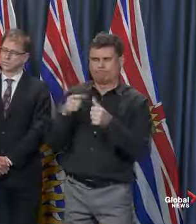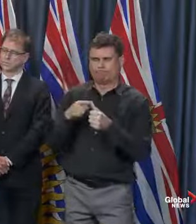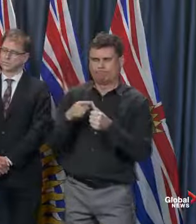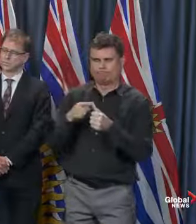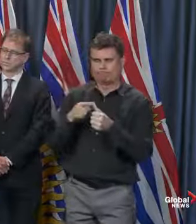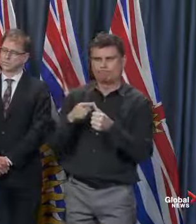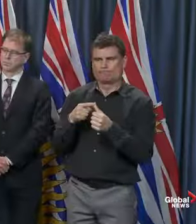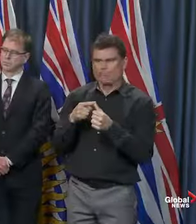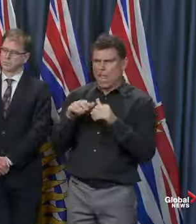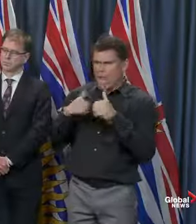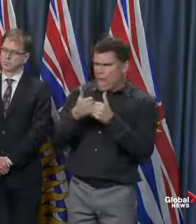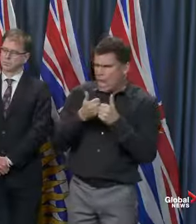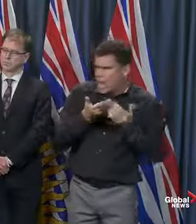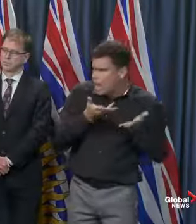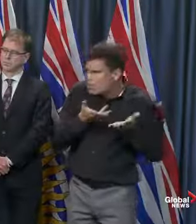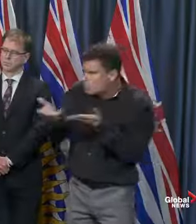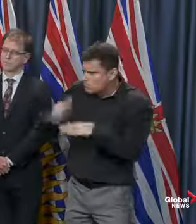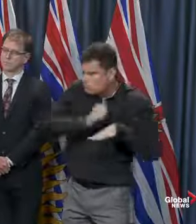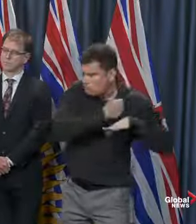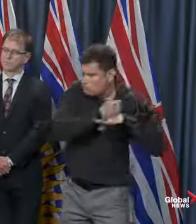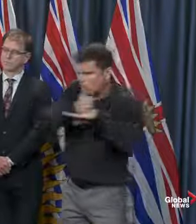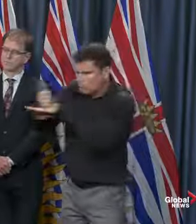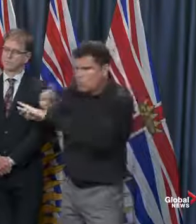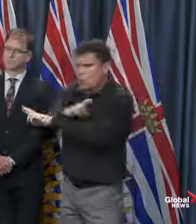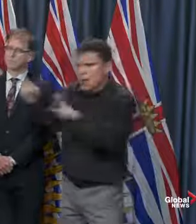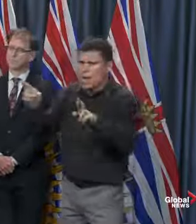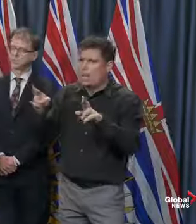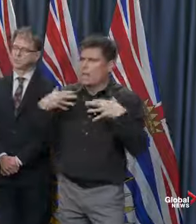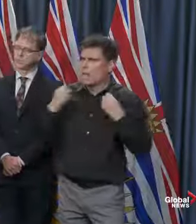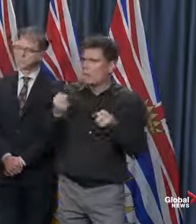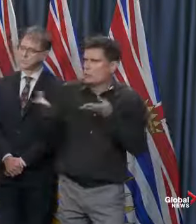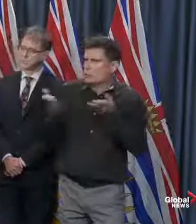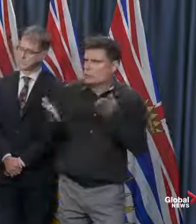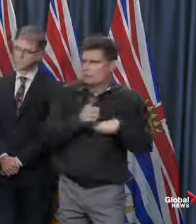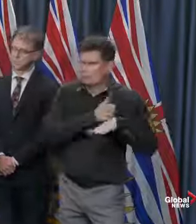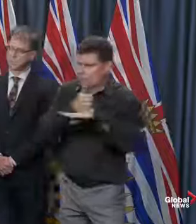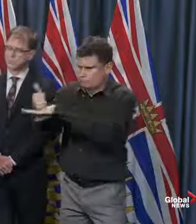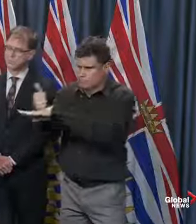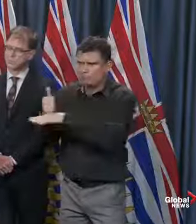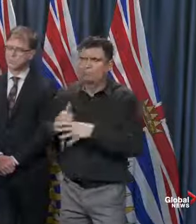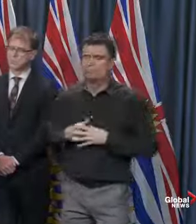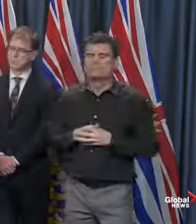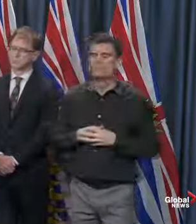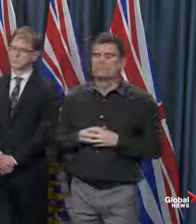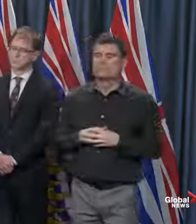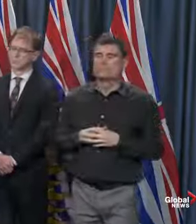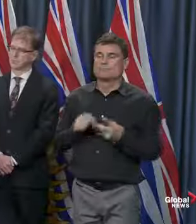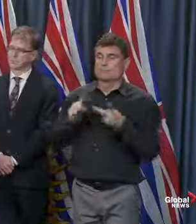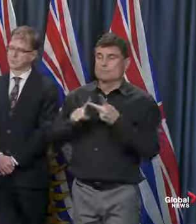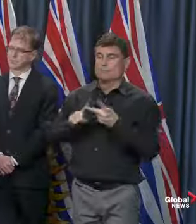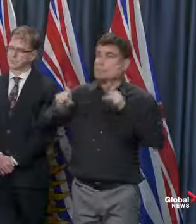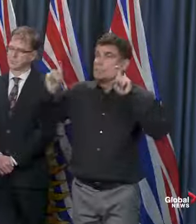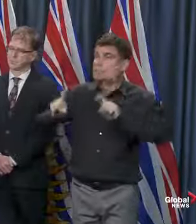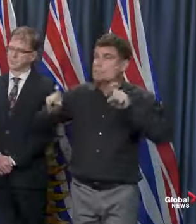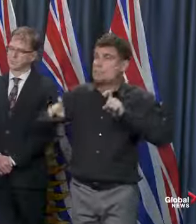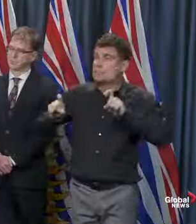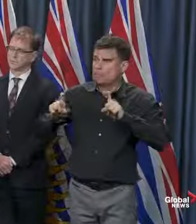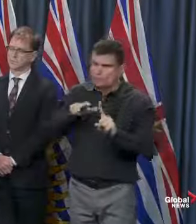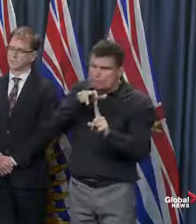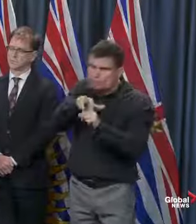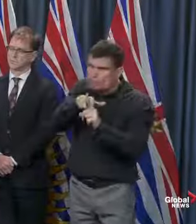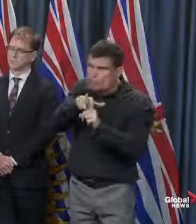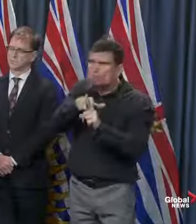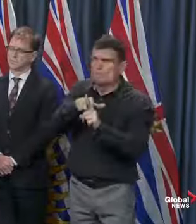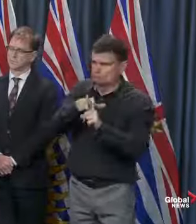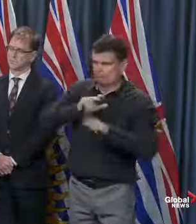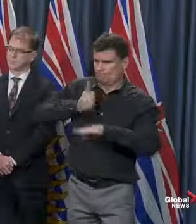our province very early on. Some of the testing strategies. Really, our response nationally and internationally is based